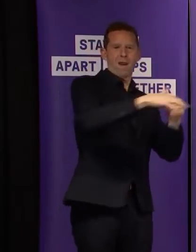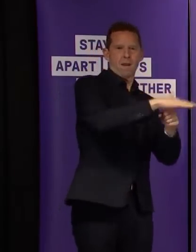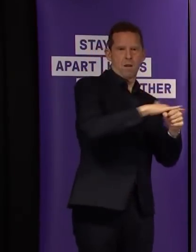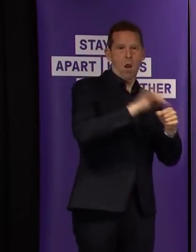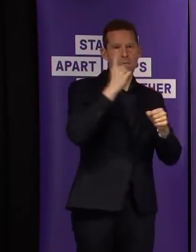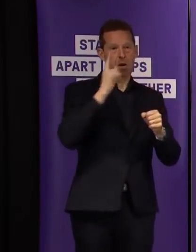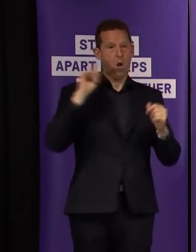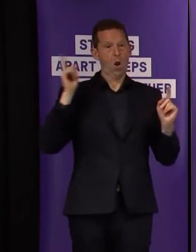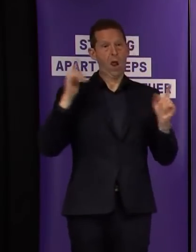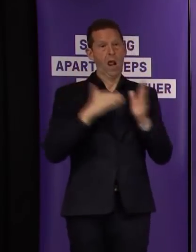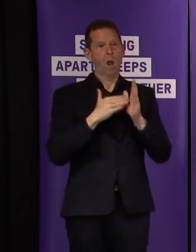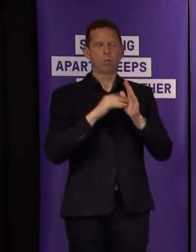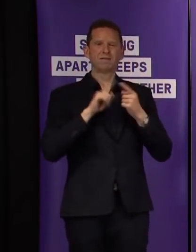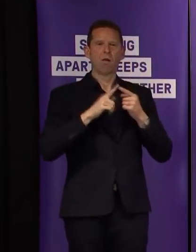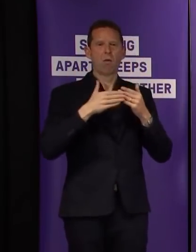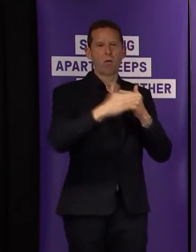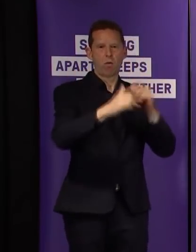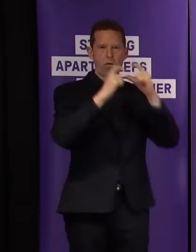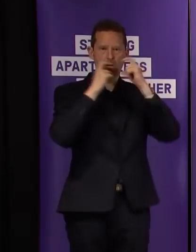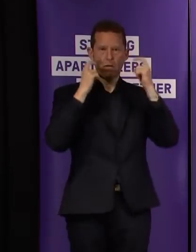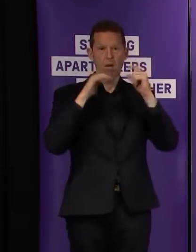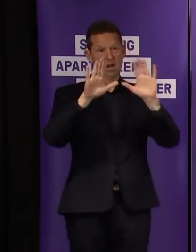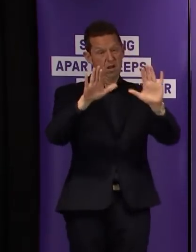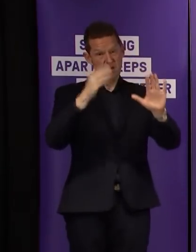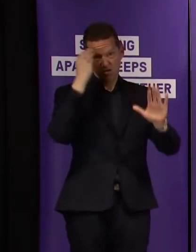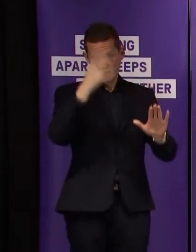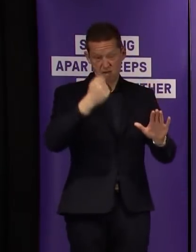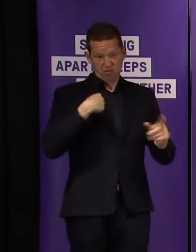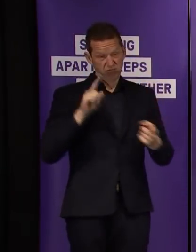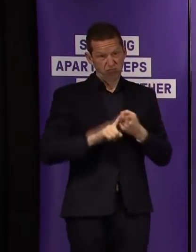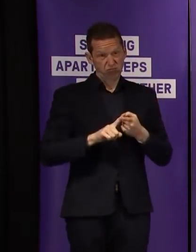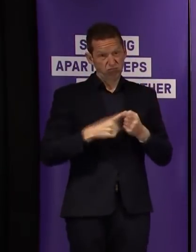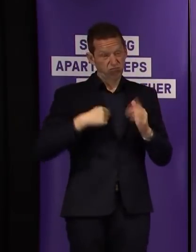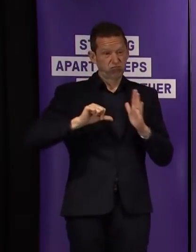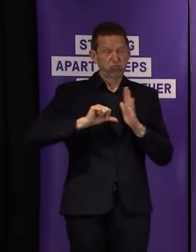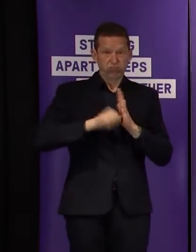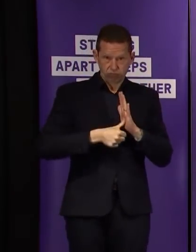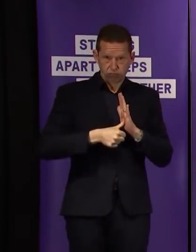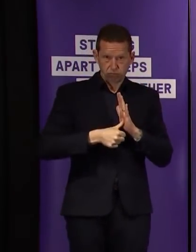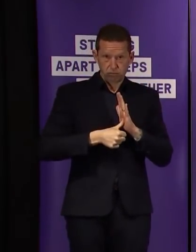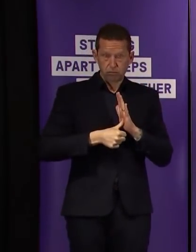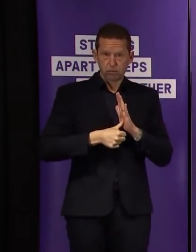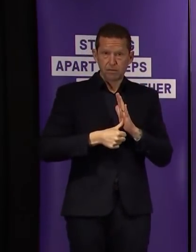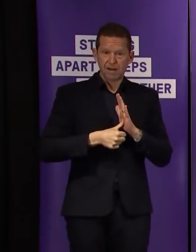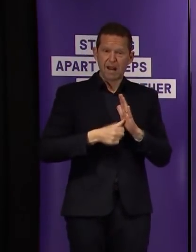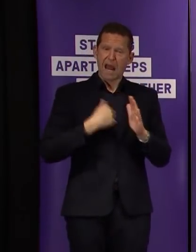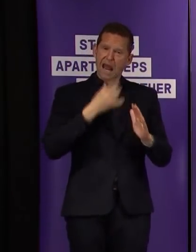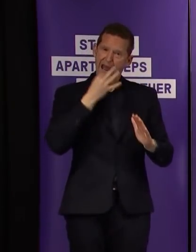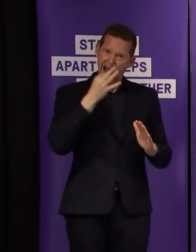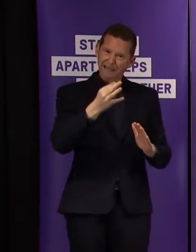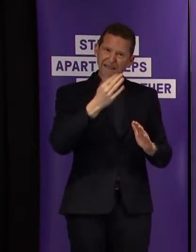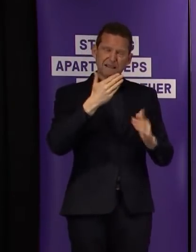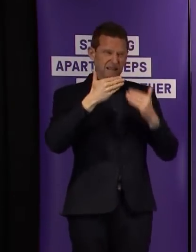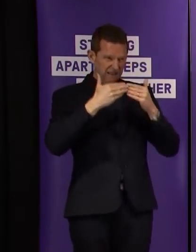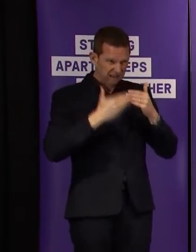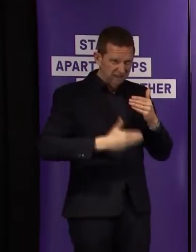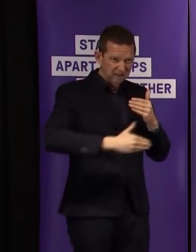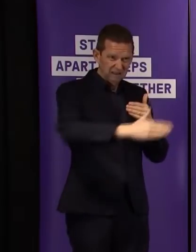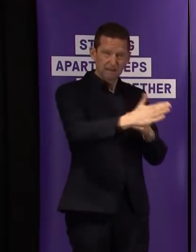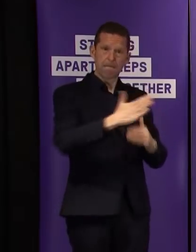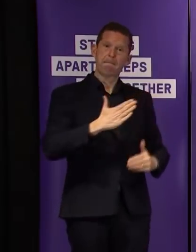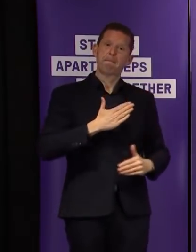say this, I'm going to be a holdout on this. I'm going to say as long as we can, my personal